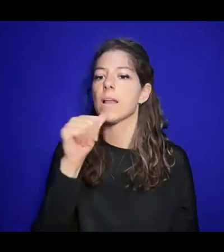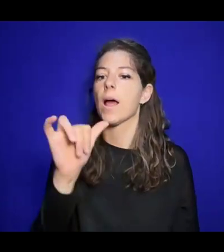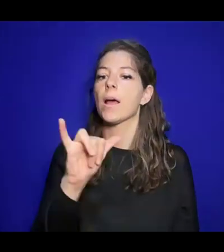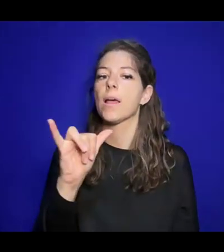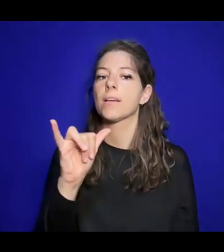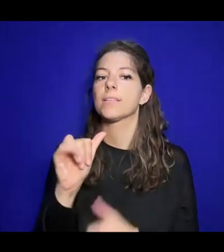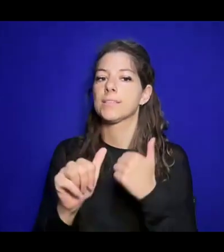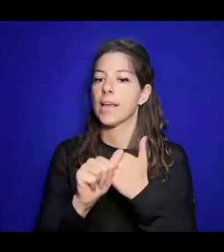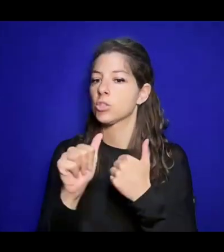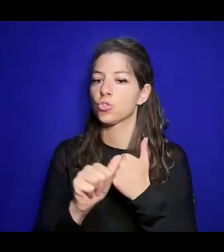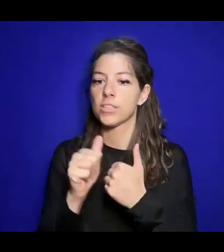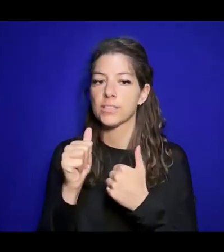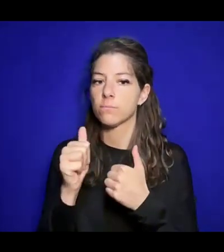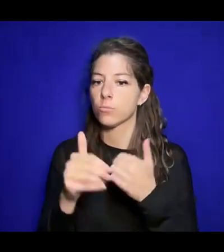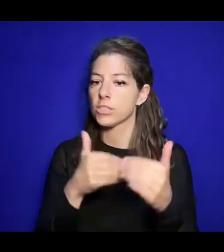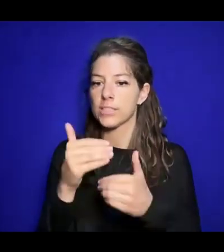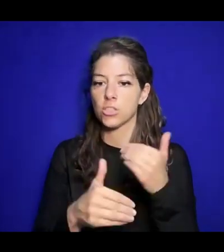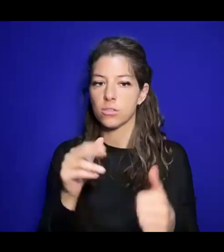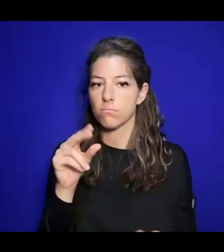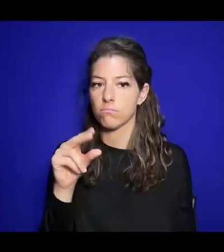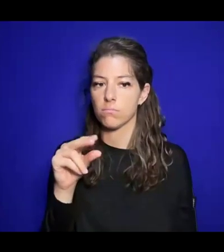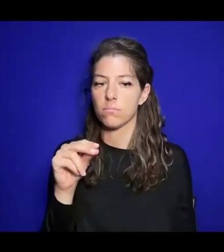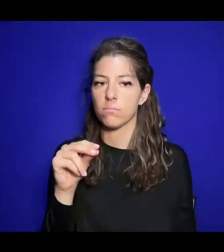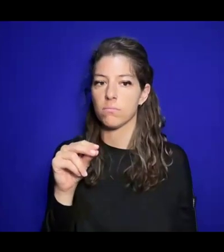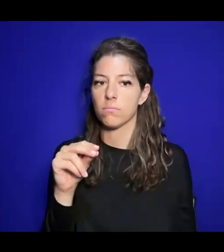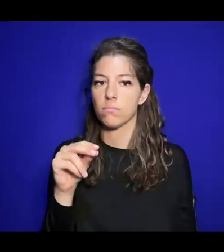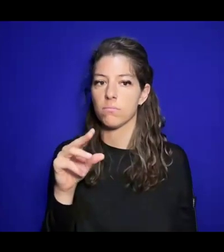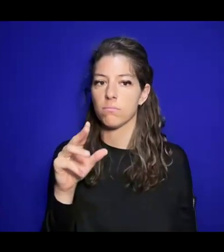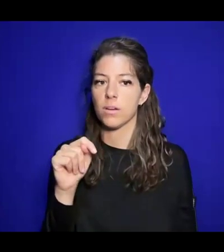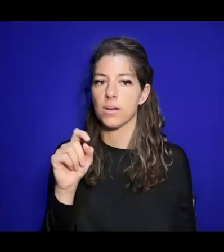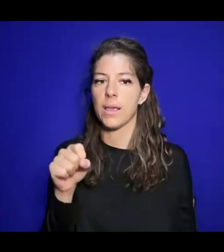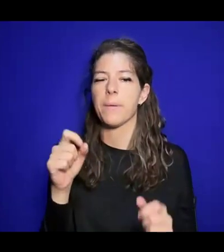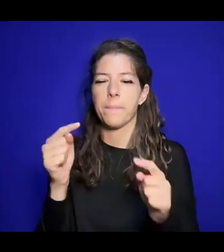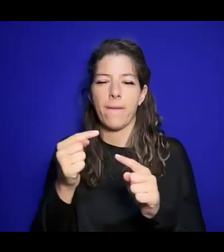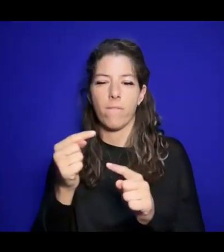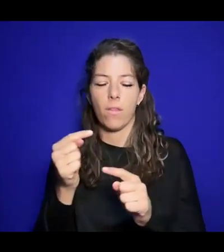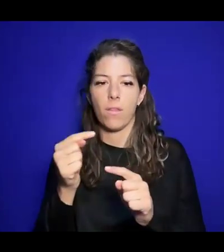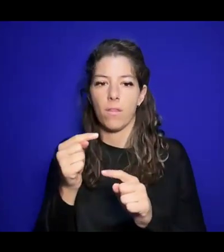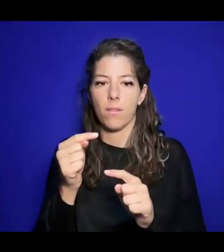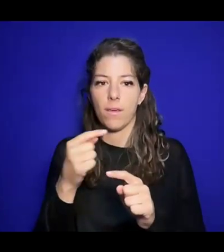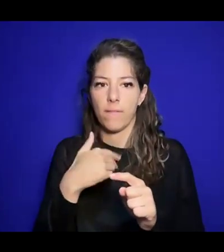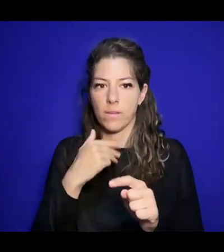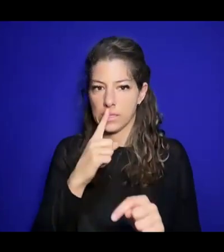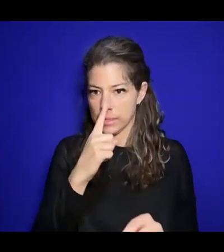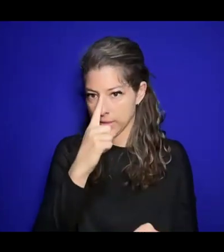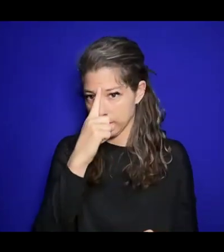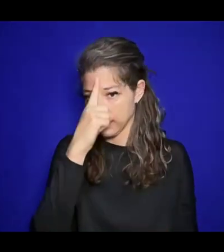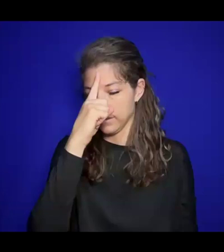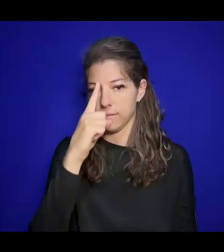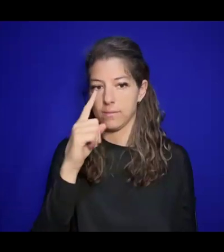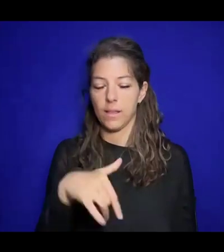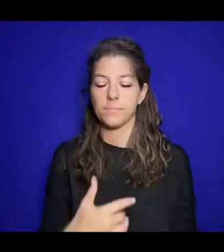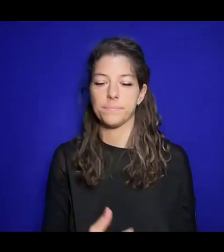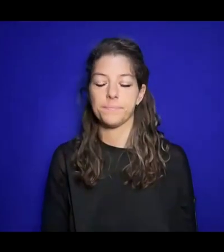super dangerous kind of procedure to have done, but it can be painful to, have people poking way up